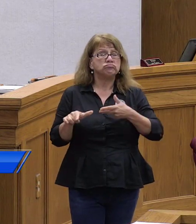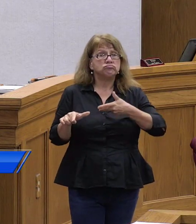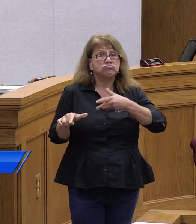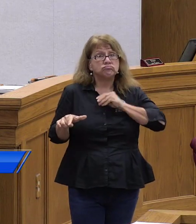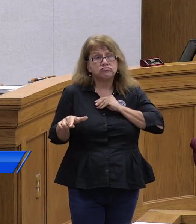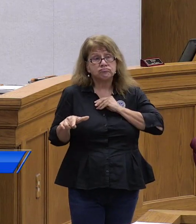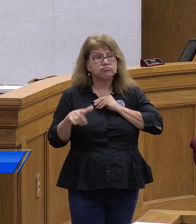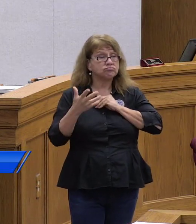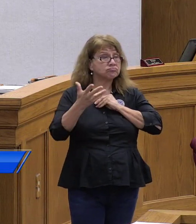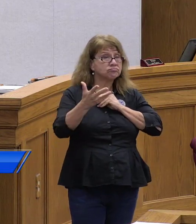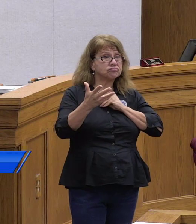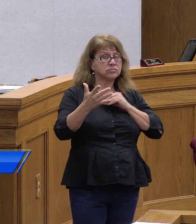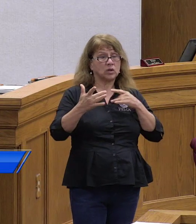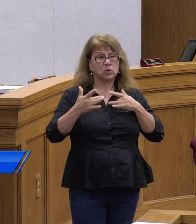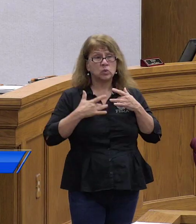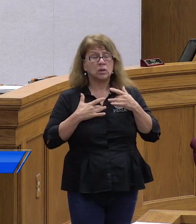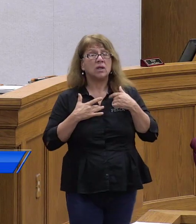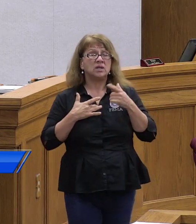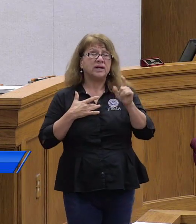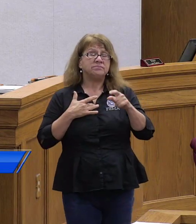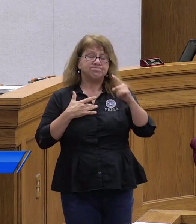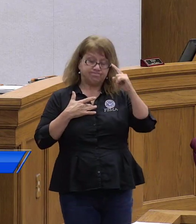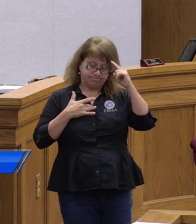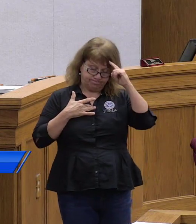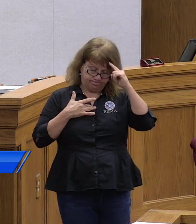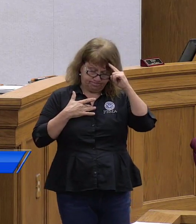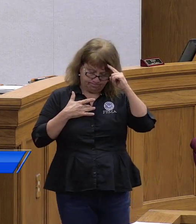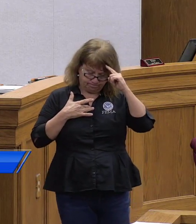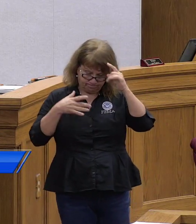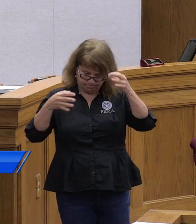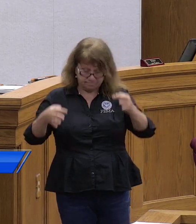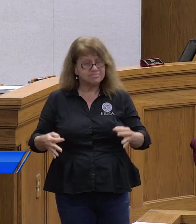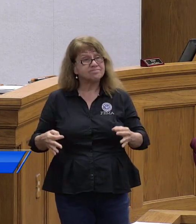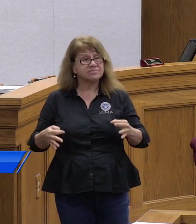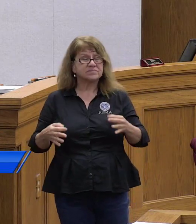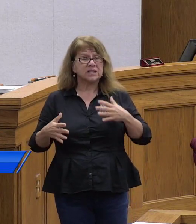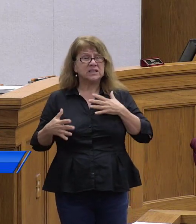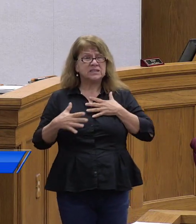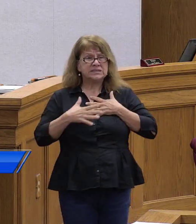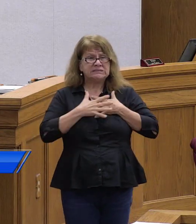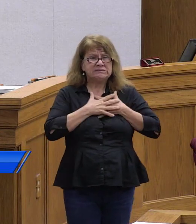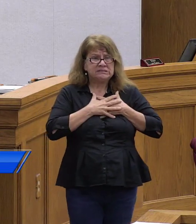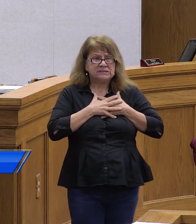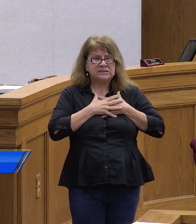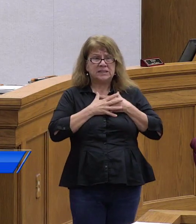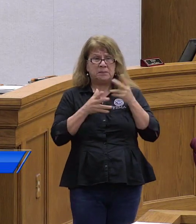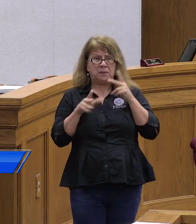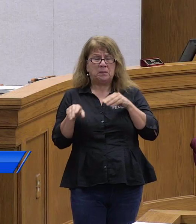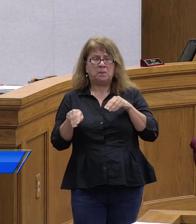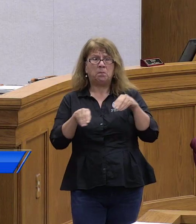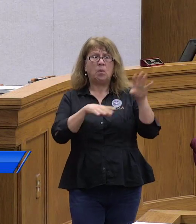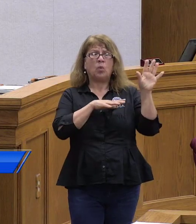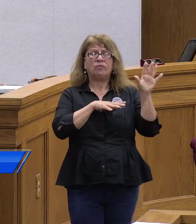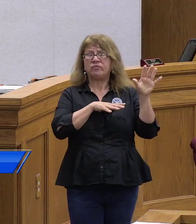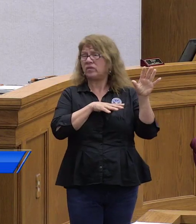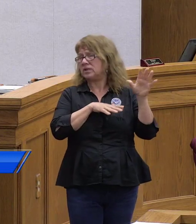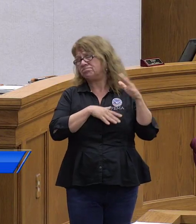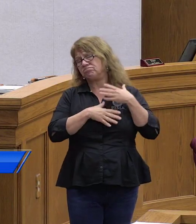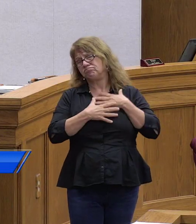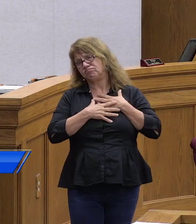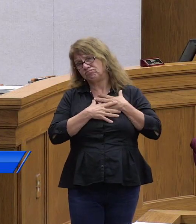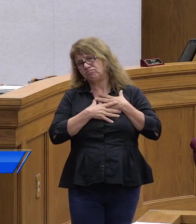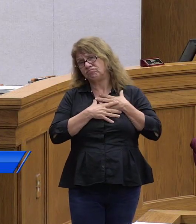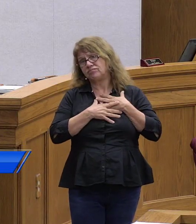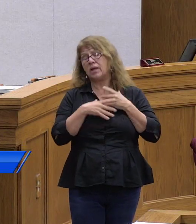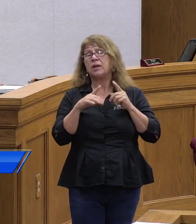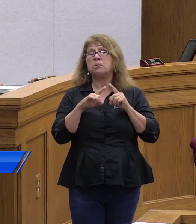their own minds, and I respect that. But it does hurt my heart to hear that. But again, locally, local